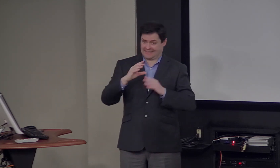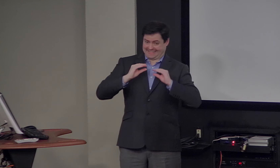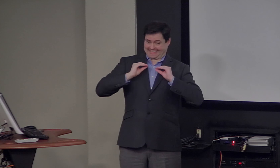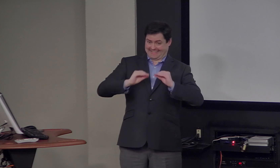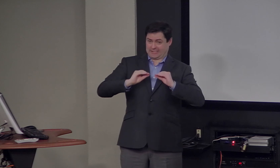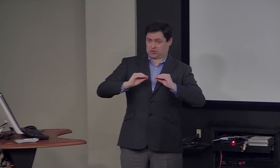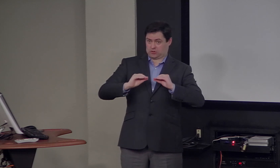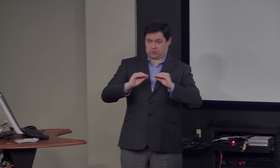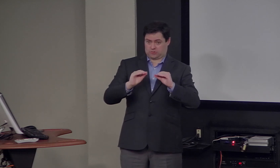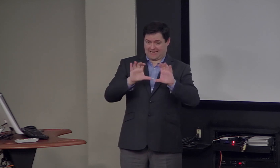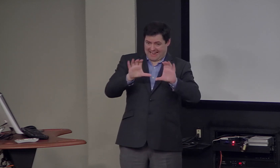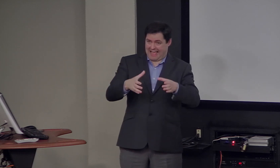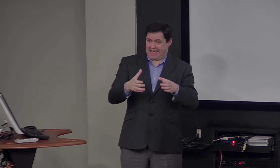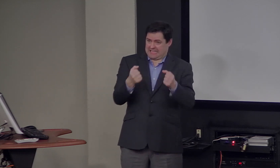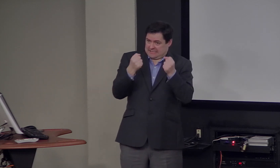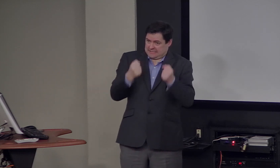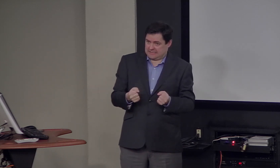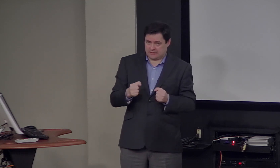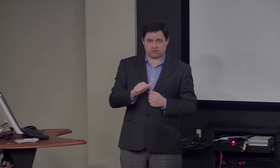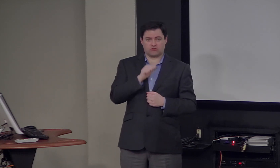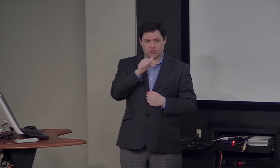bimodal studies, we see a little bit different results here.